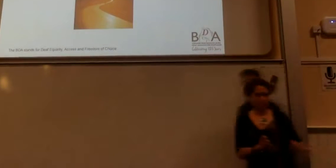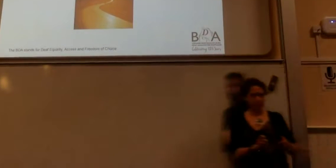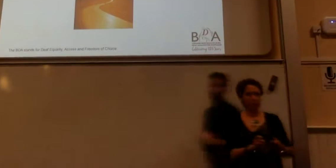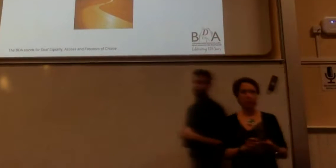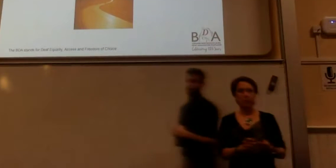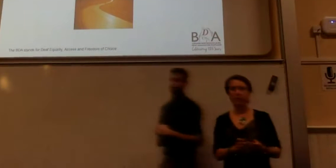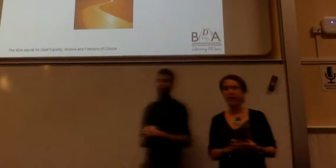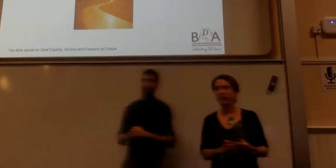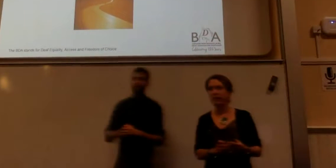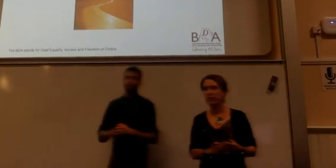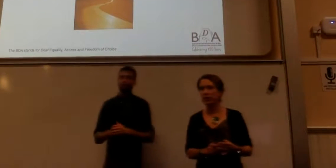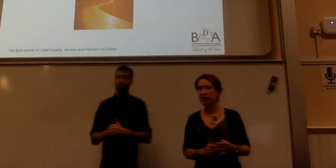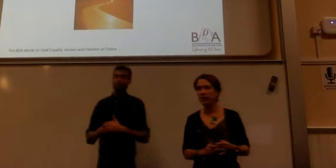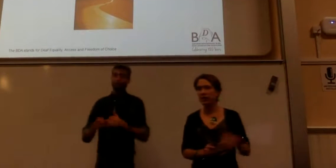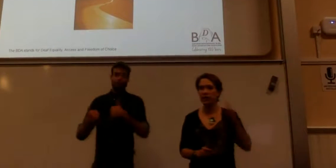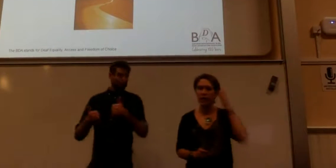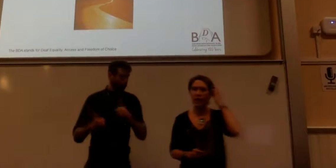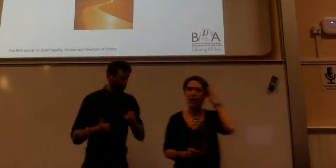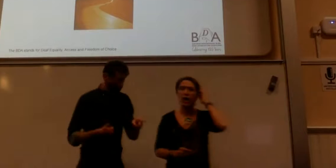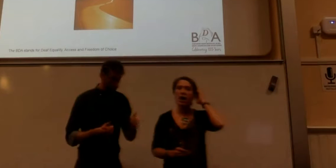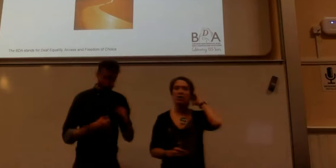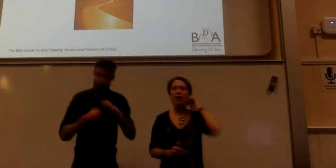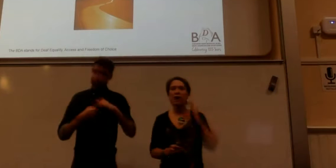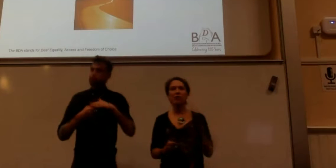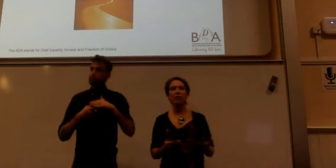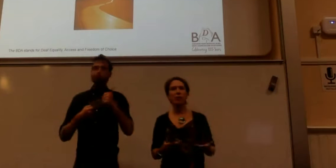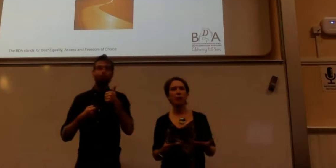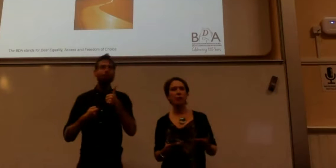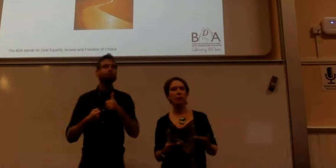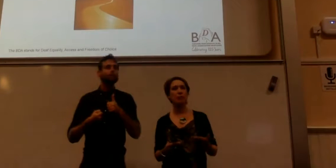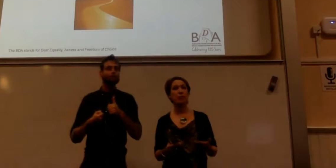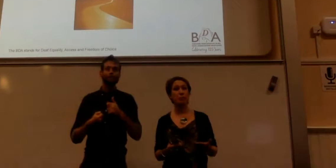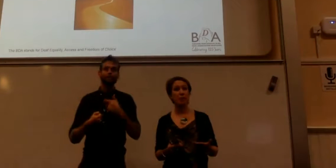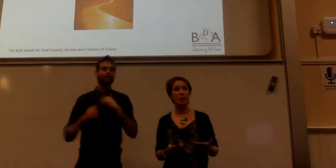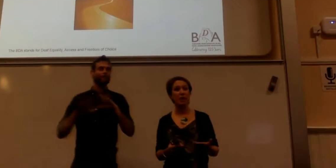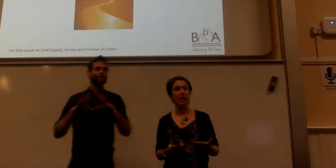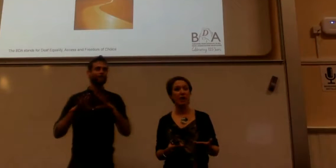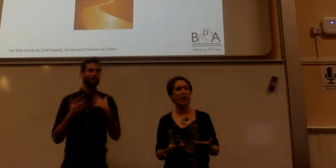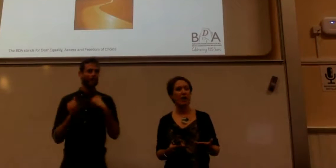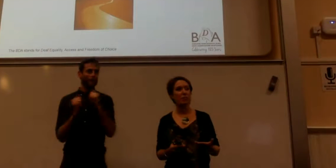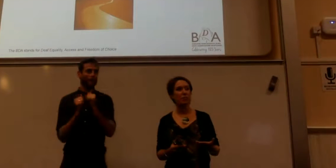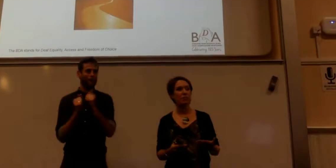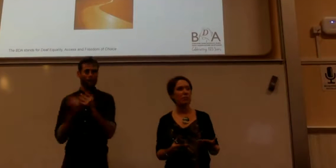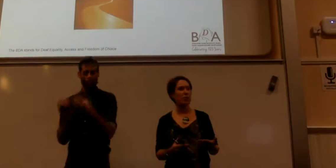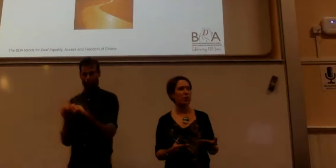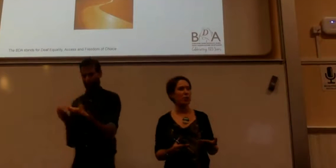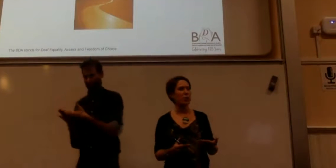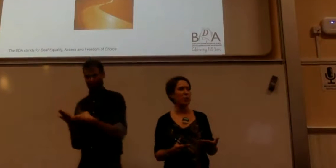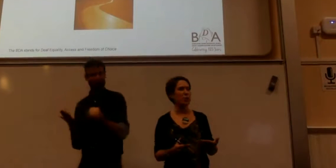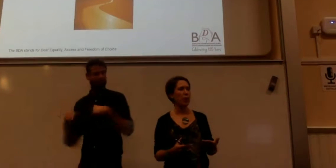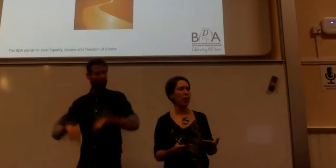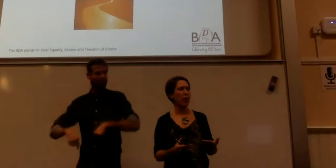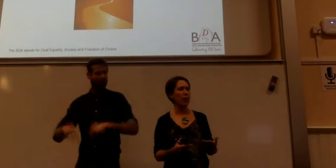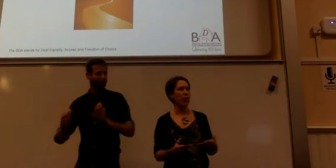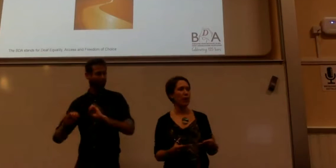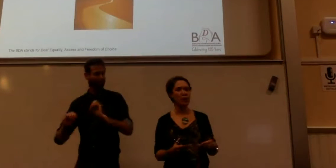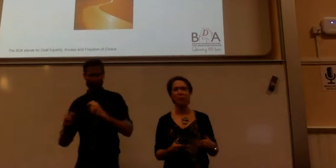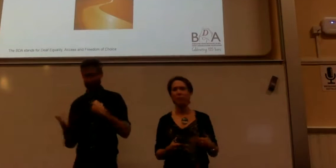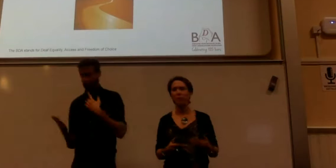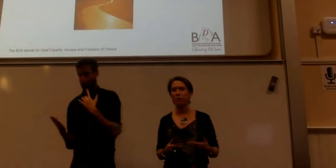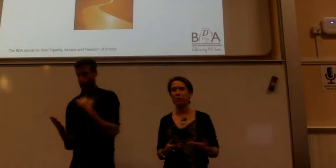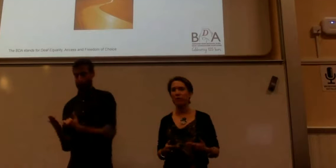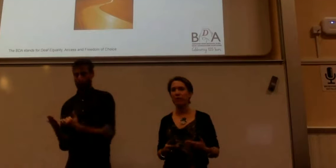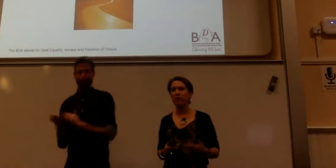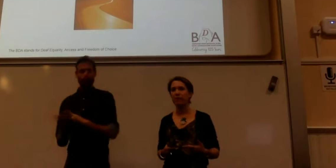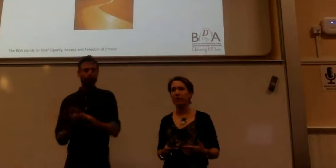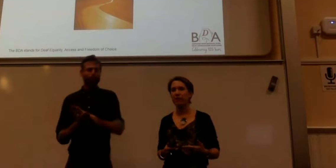Okay, is that working? Is that okay? I haven't got the papers with me, so I